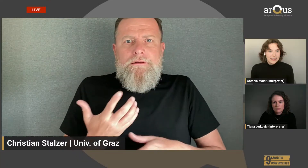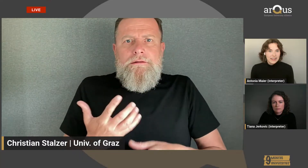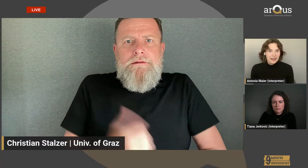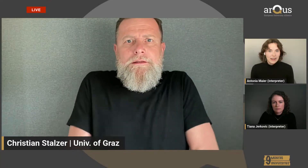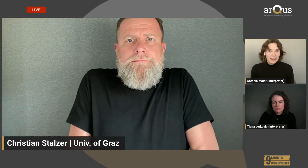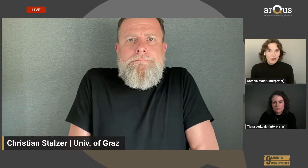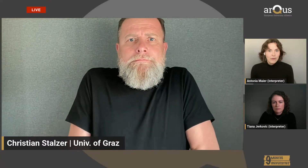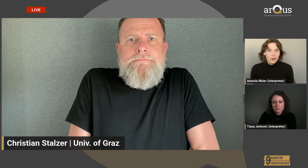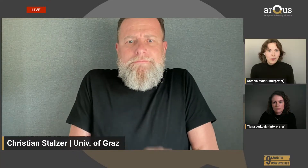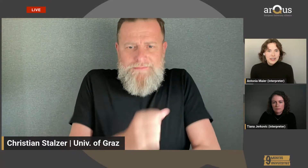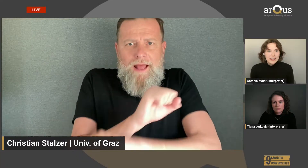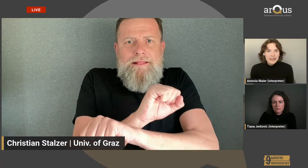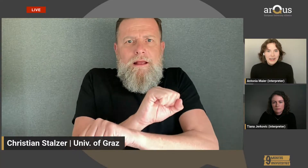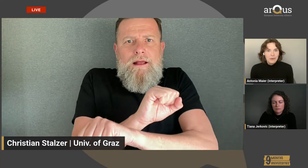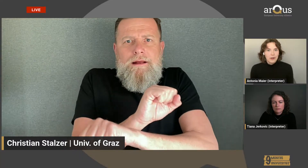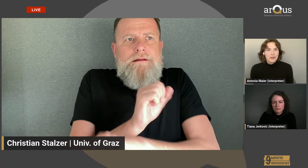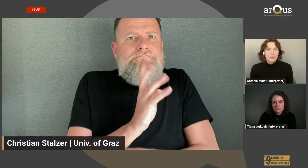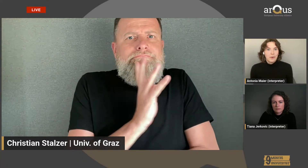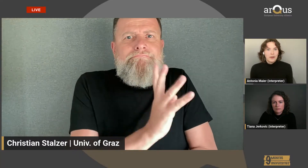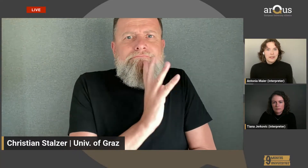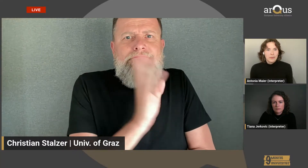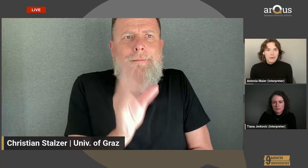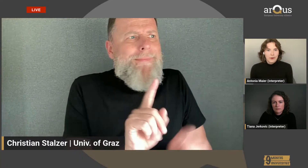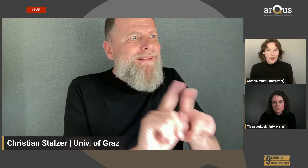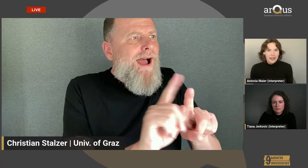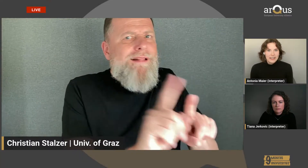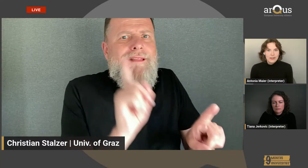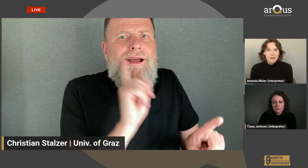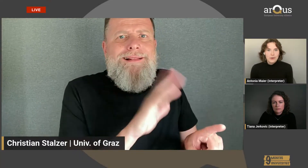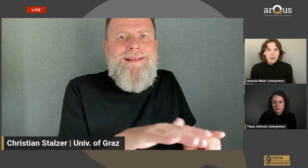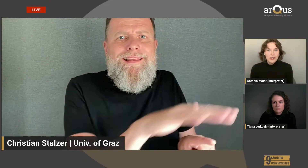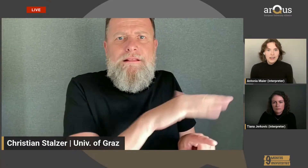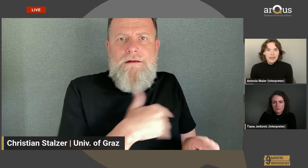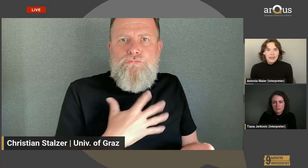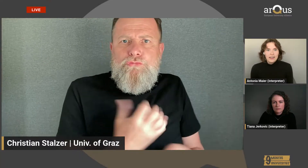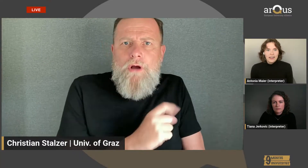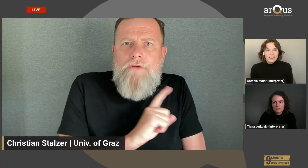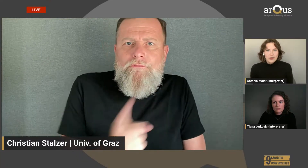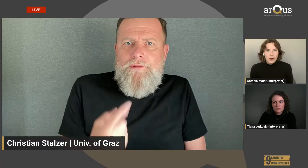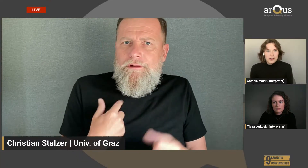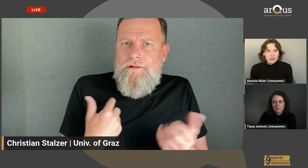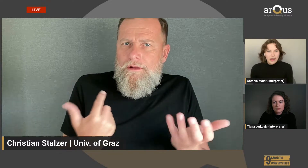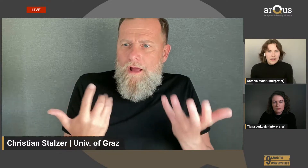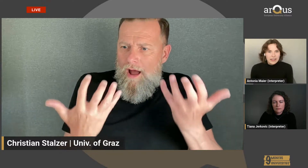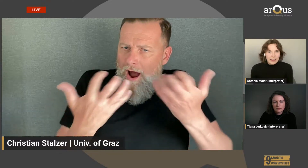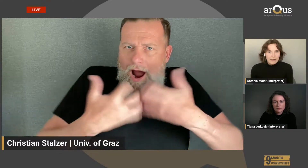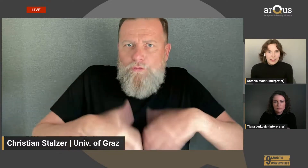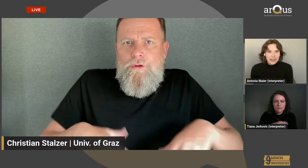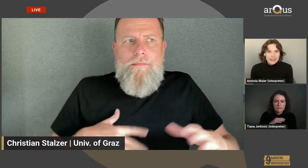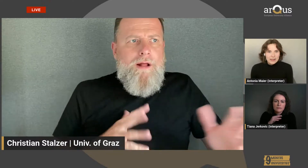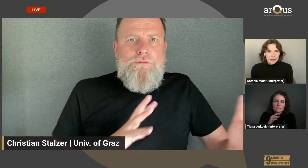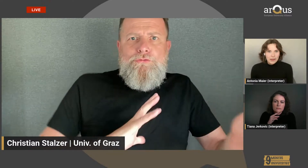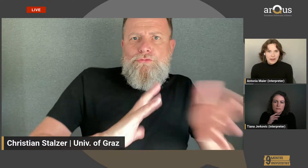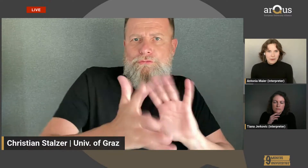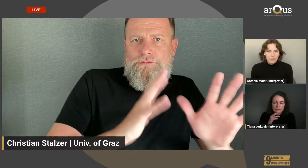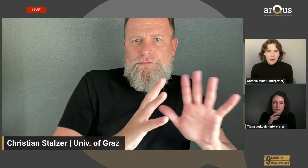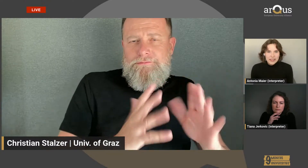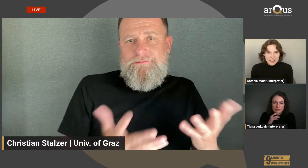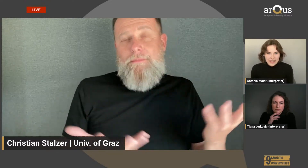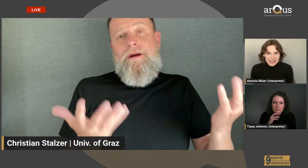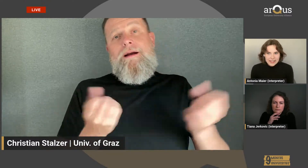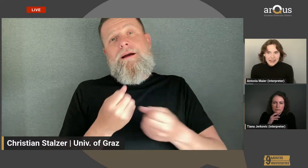But of course, it wasn't possible for us to talk to other deaf kids with